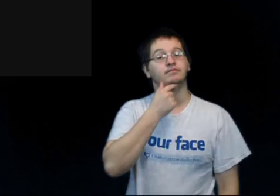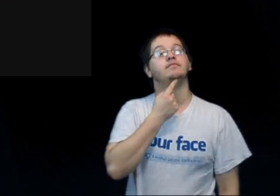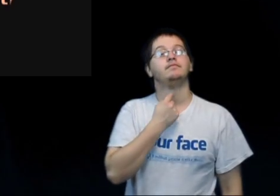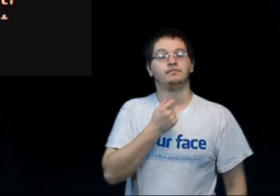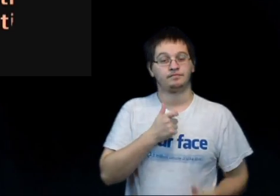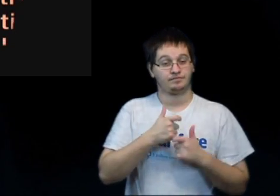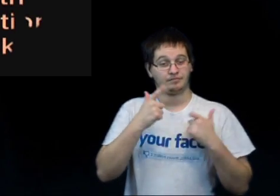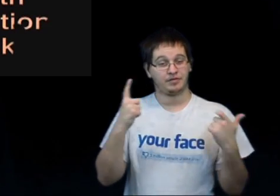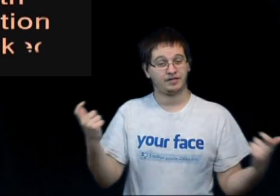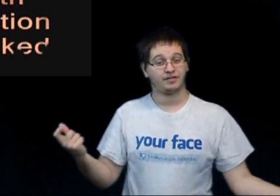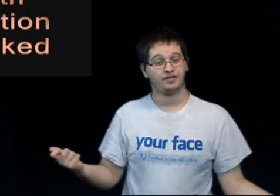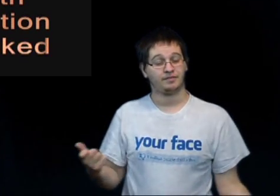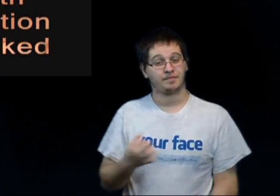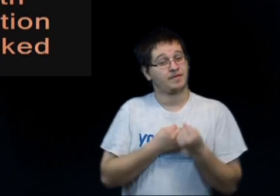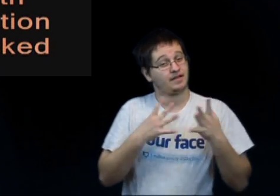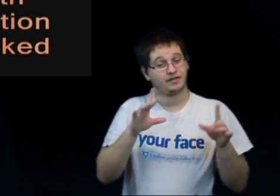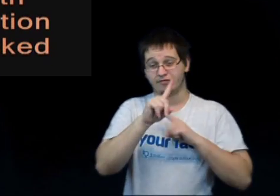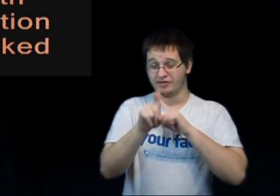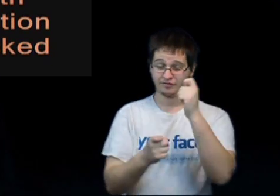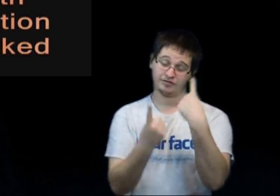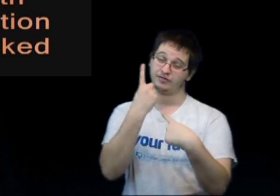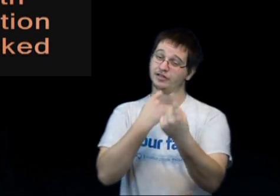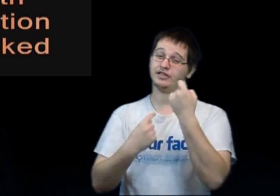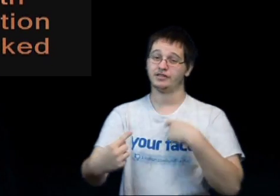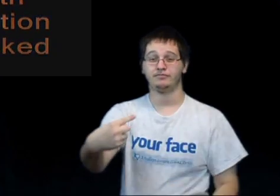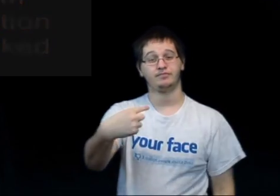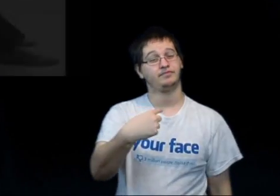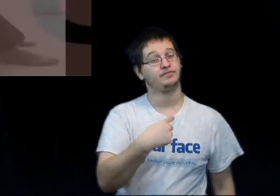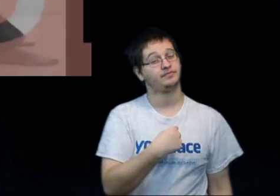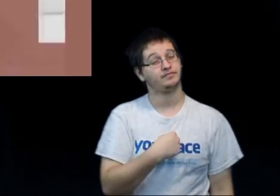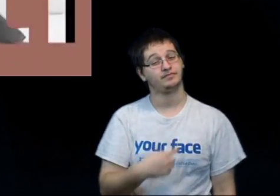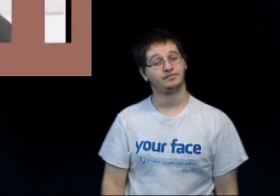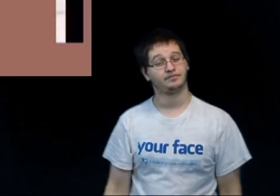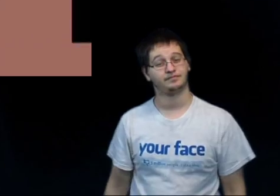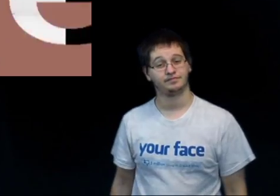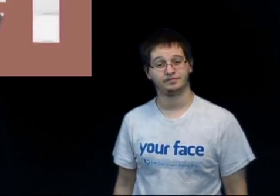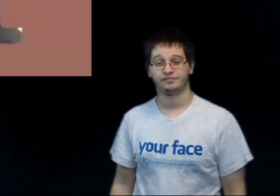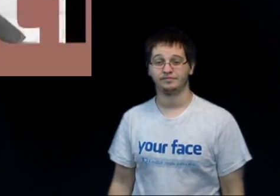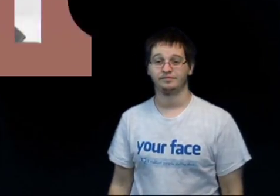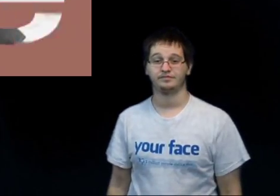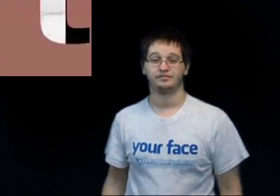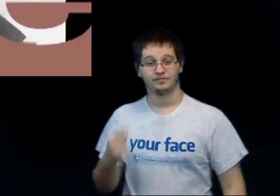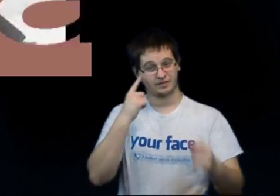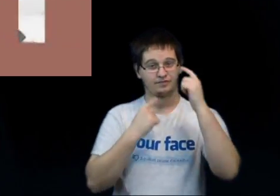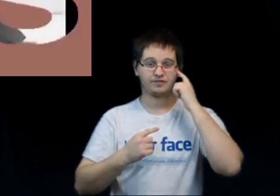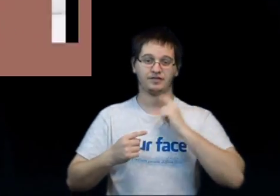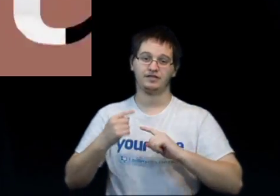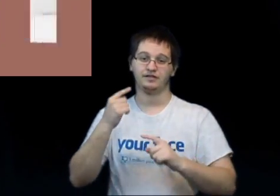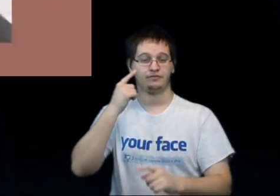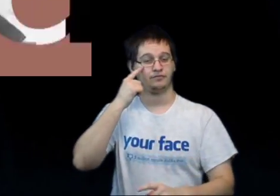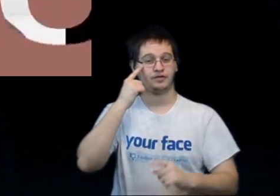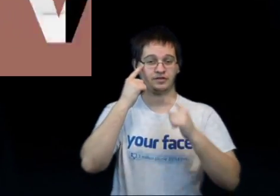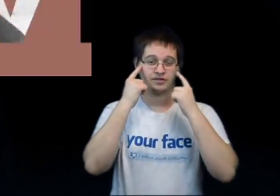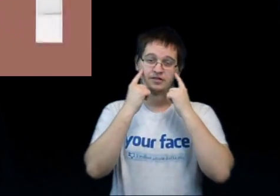lump in my throat grew bigger With every question that she asked Until I